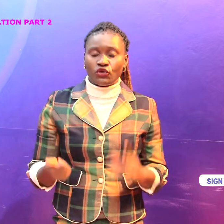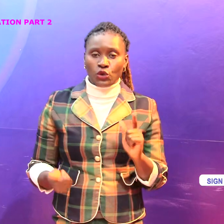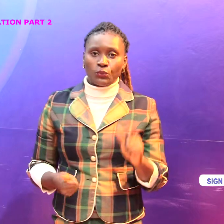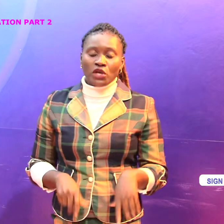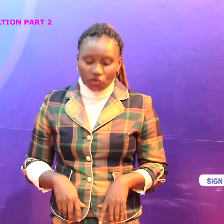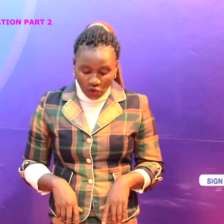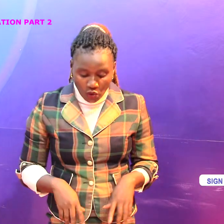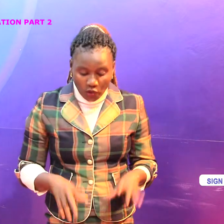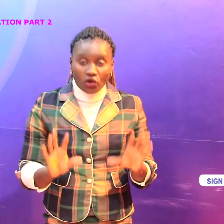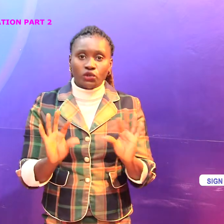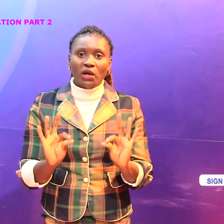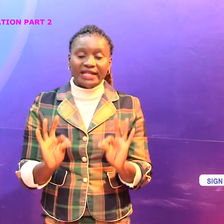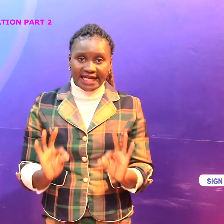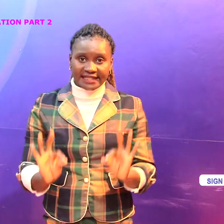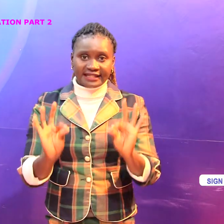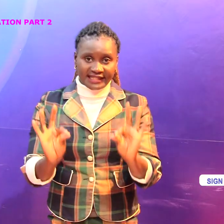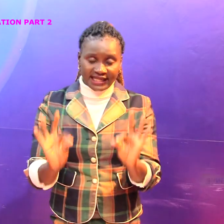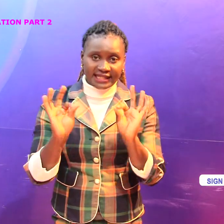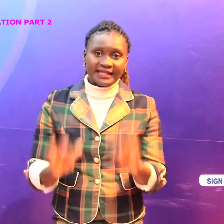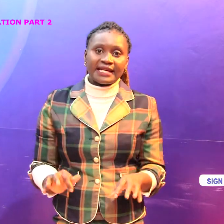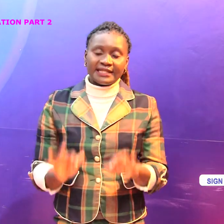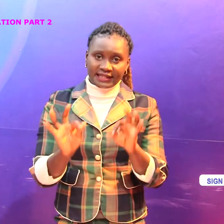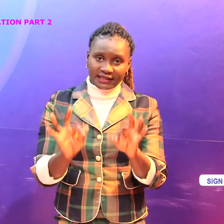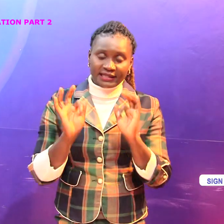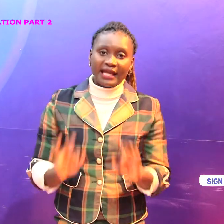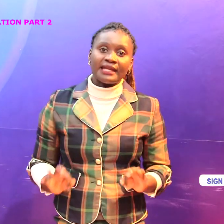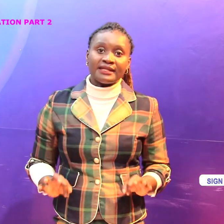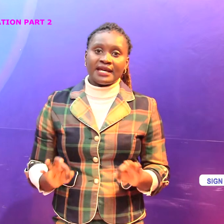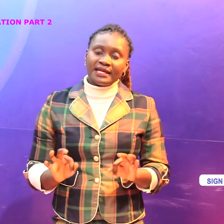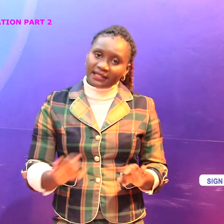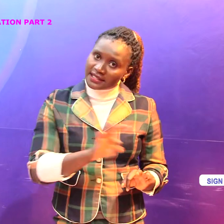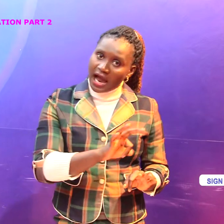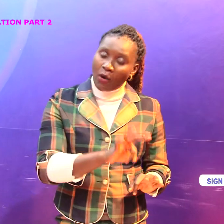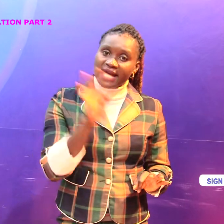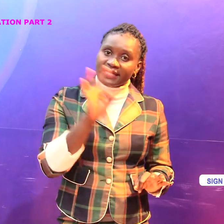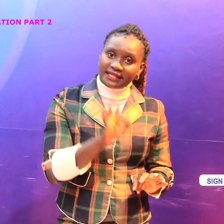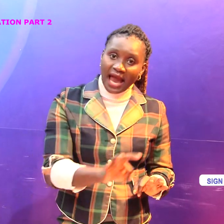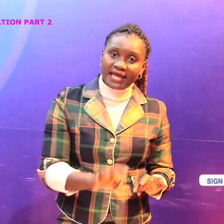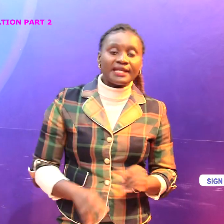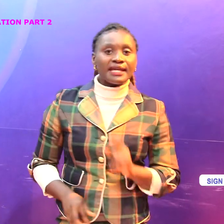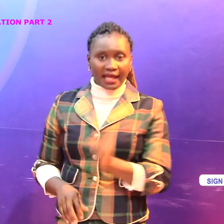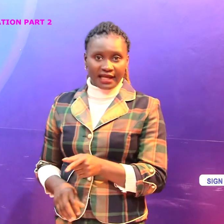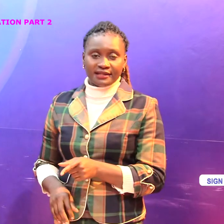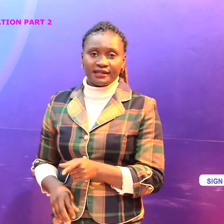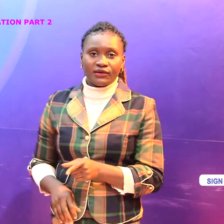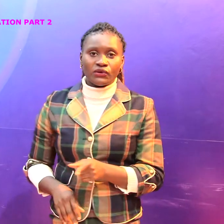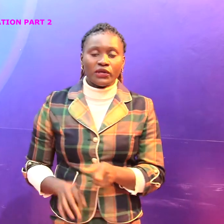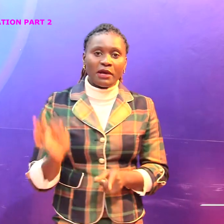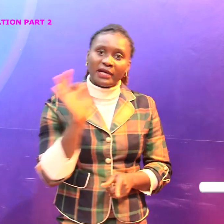you. So we go to our next sentence, and it is written like this. This is our signed English. So remember, this